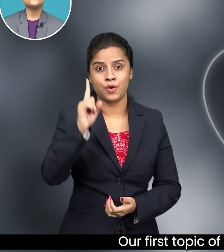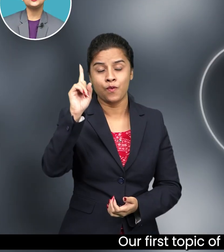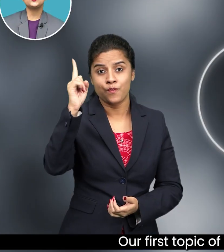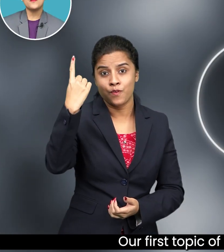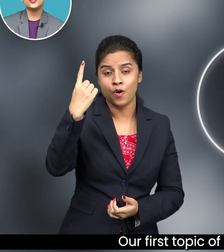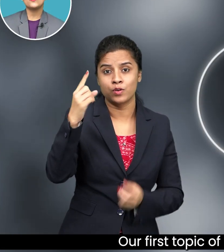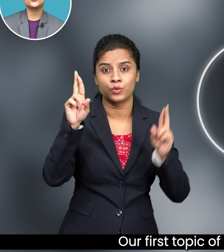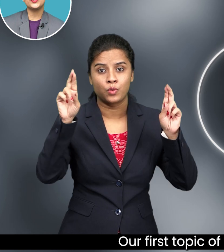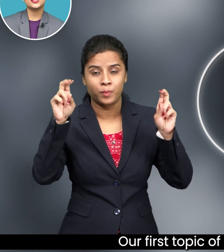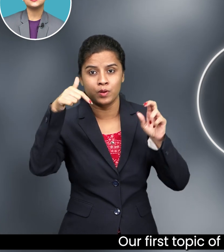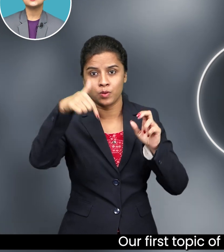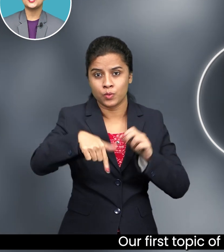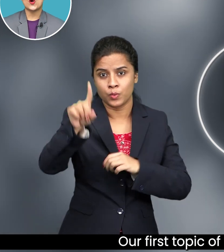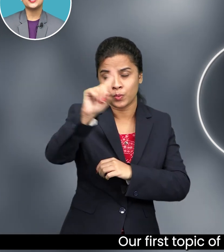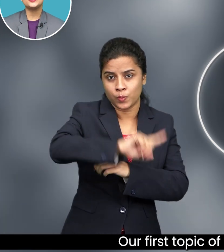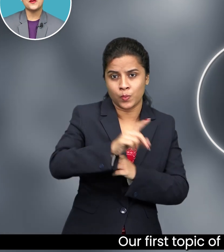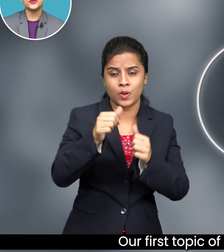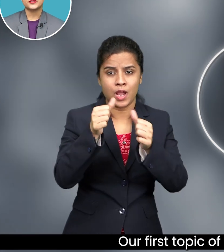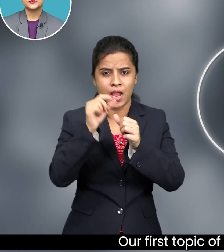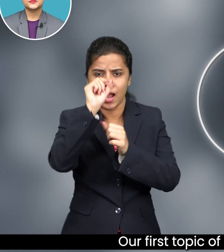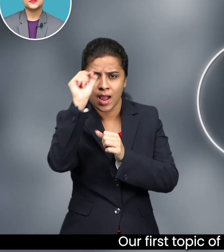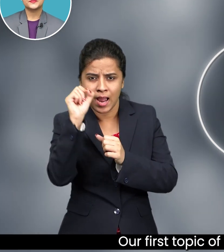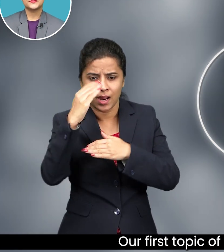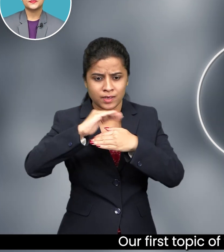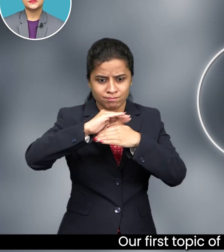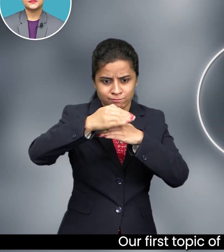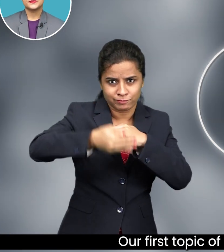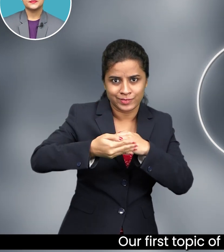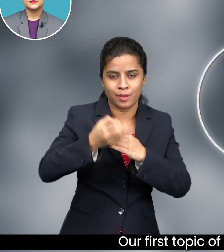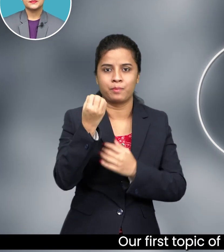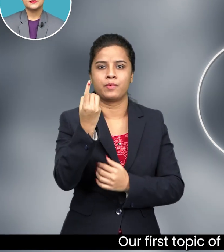Our first topic of today is atomic number.